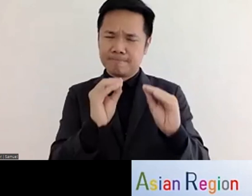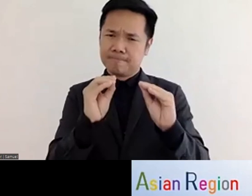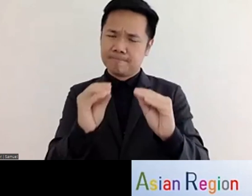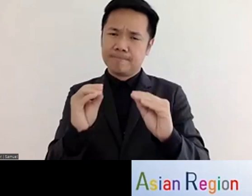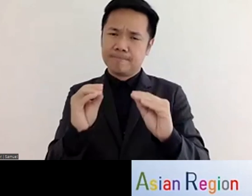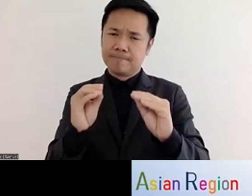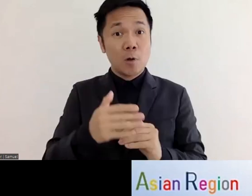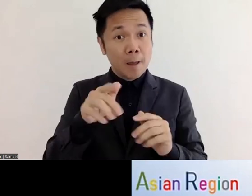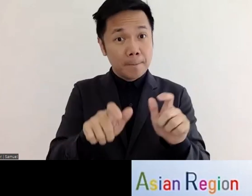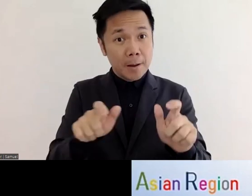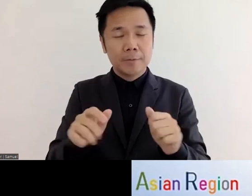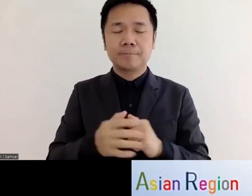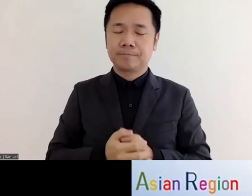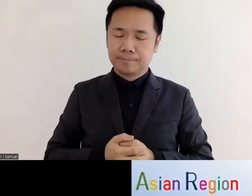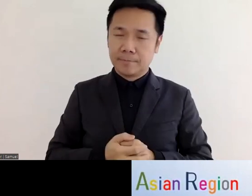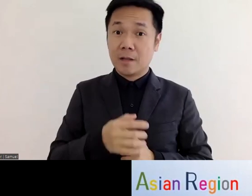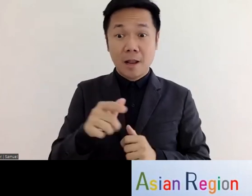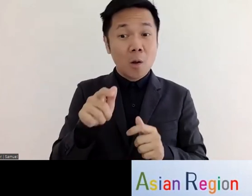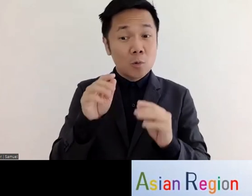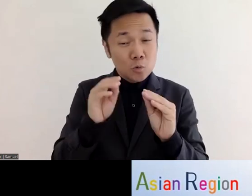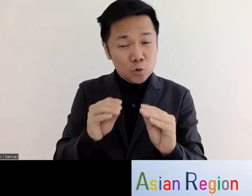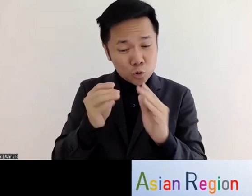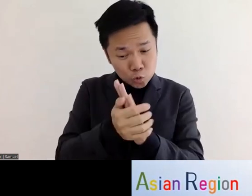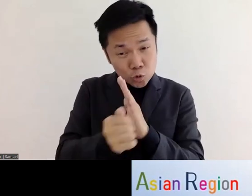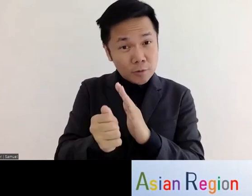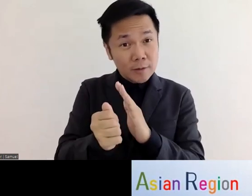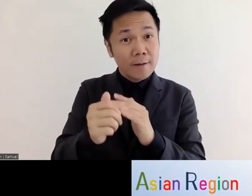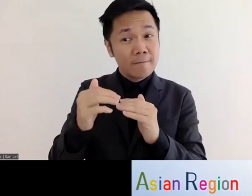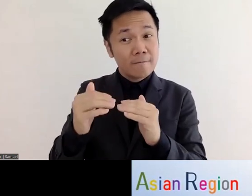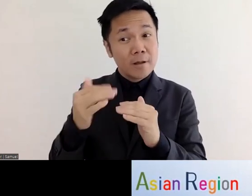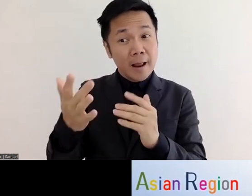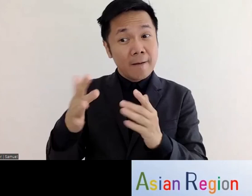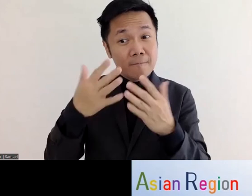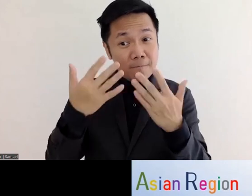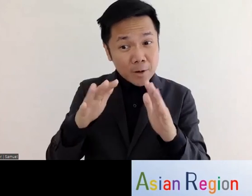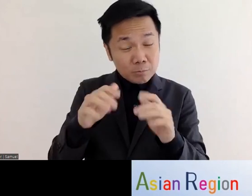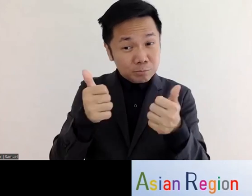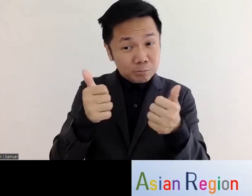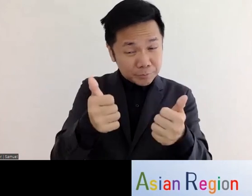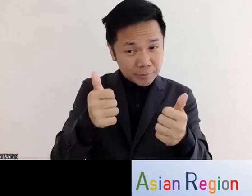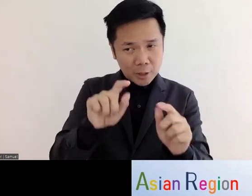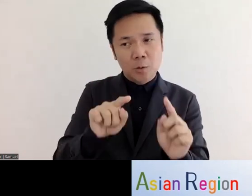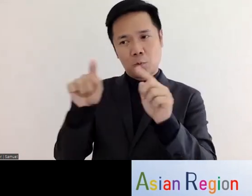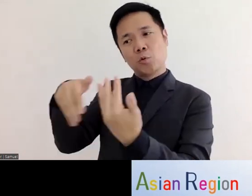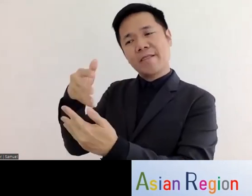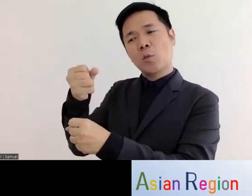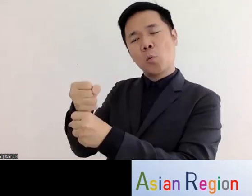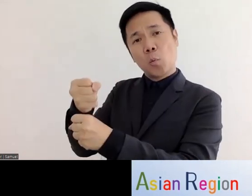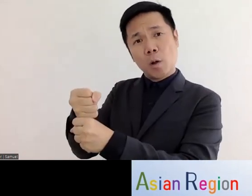in the community, so a resident will have a job for transitioning to the society, that it's much